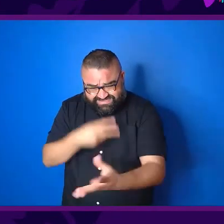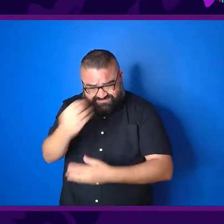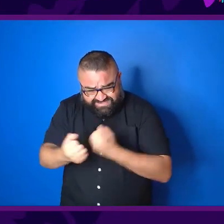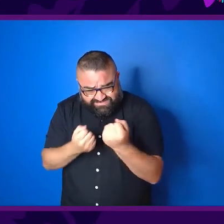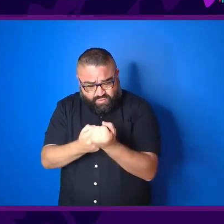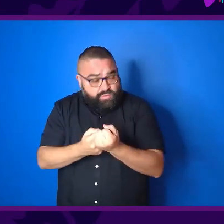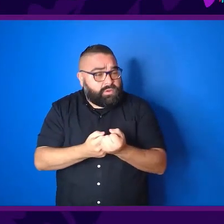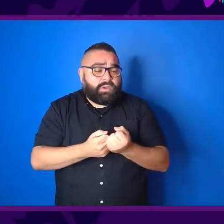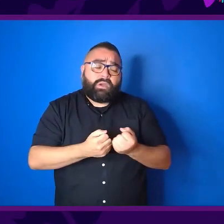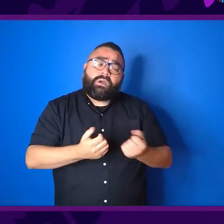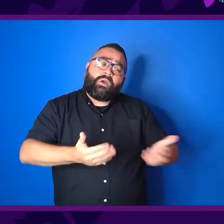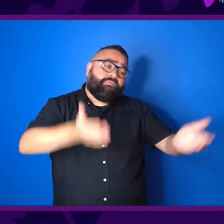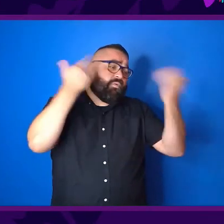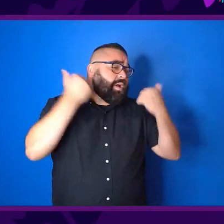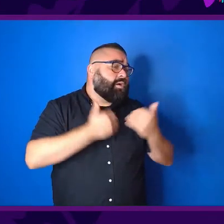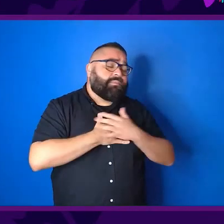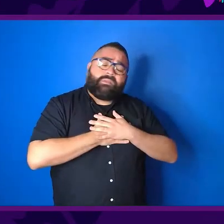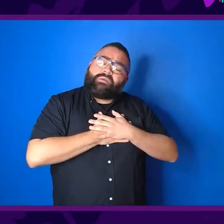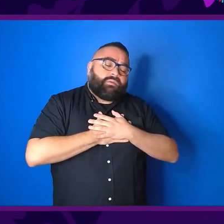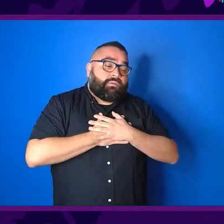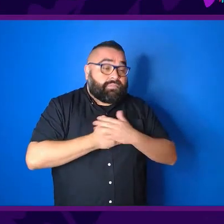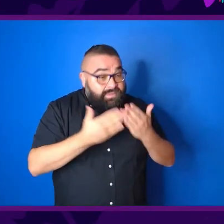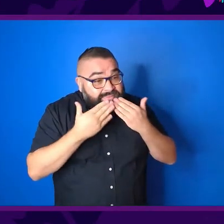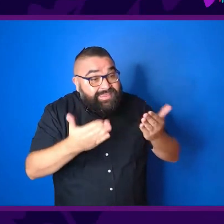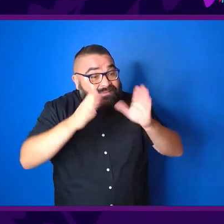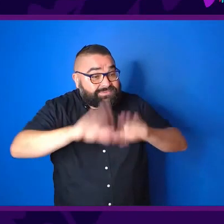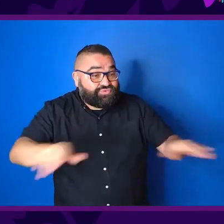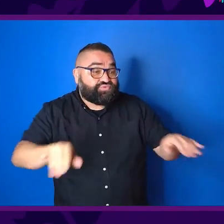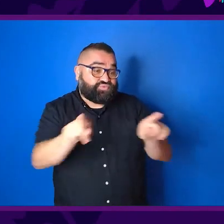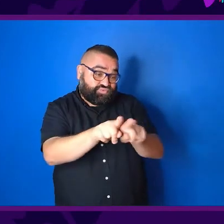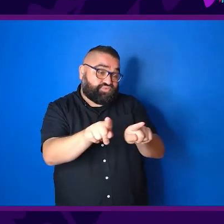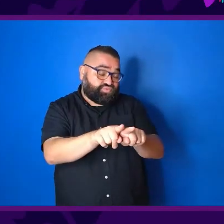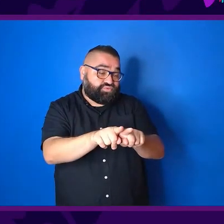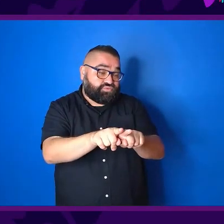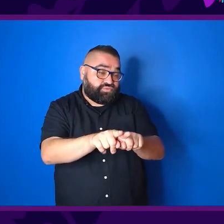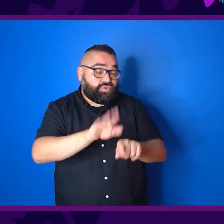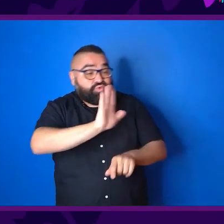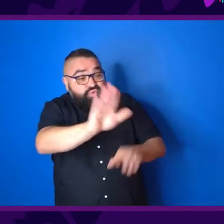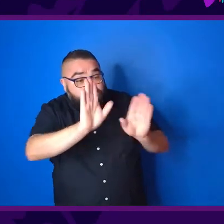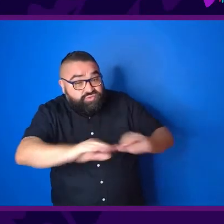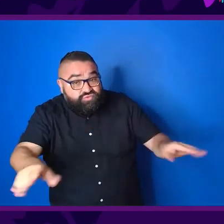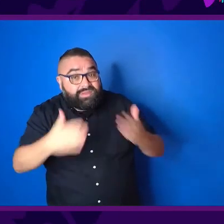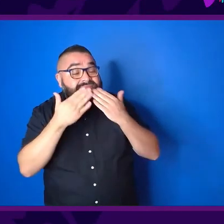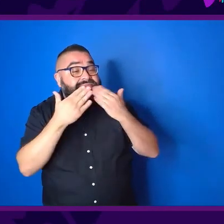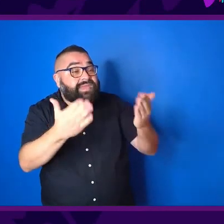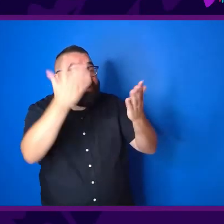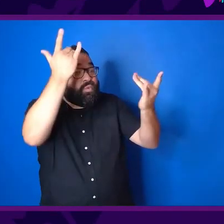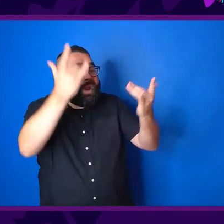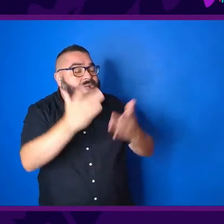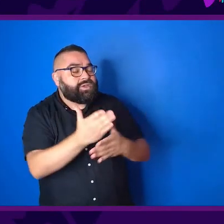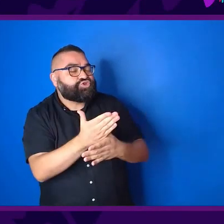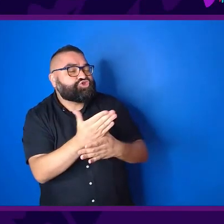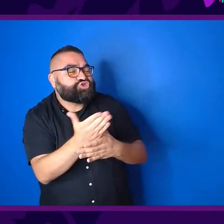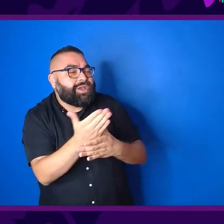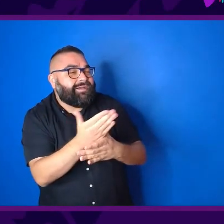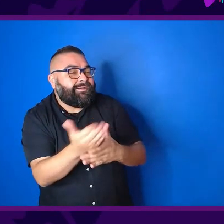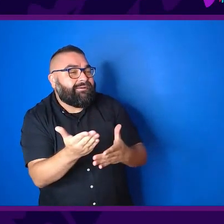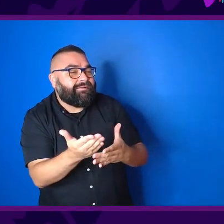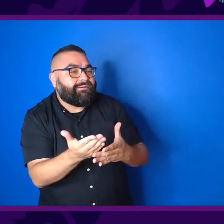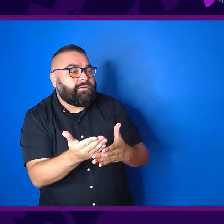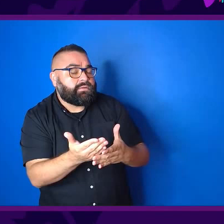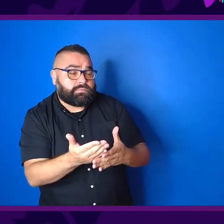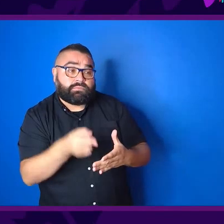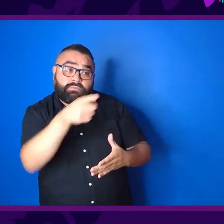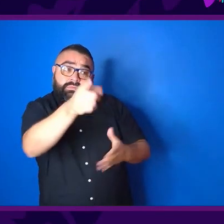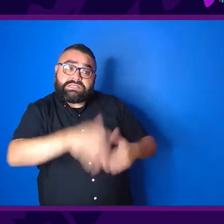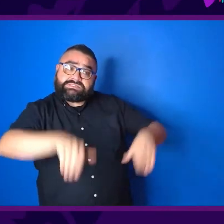children. I want to say thank you to them for sharing you with us. They have sacrificed you